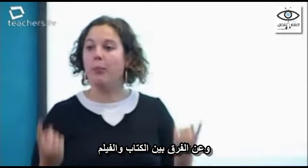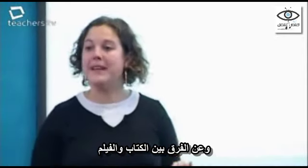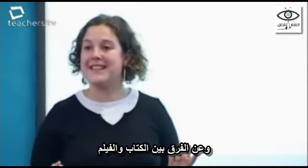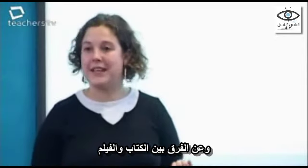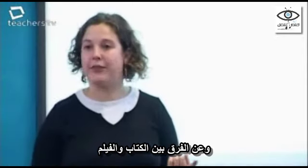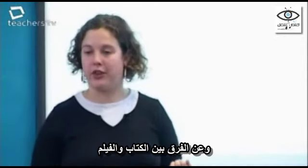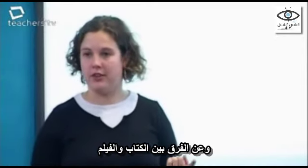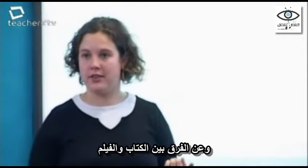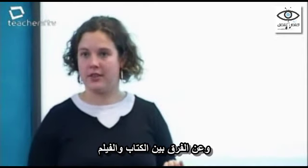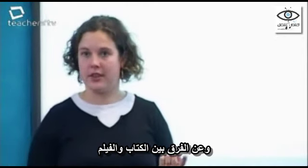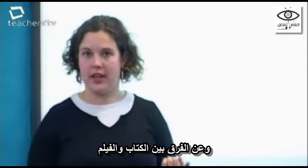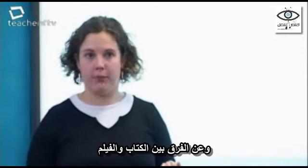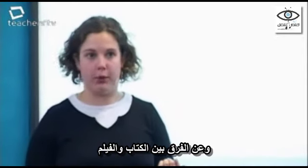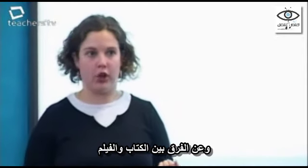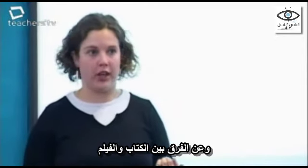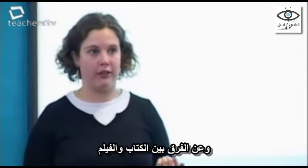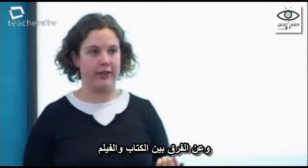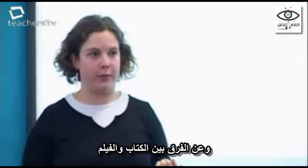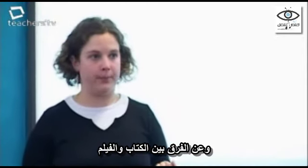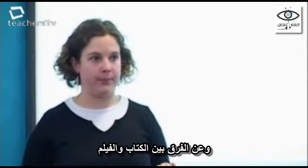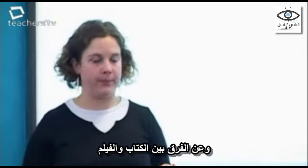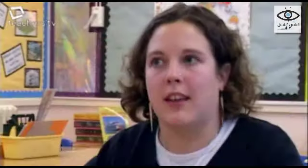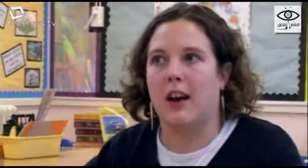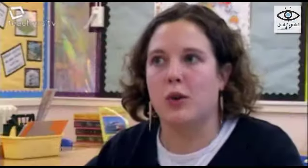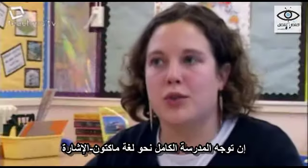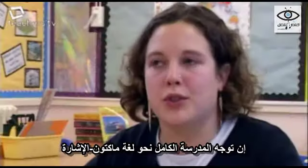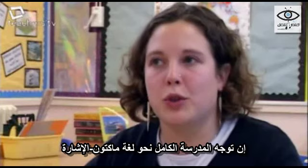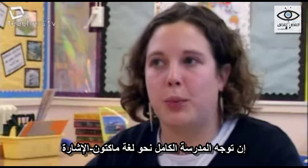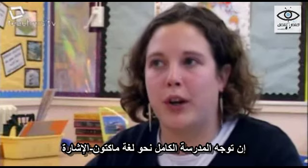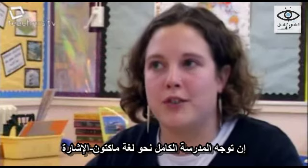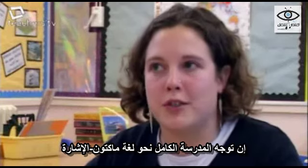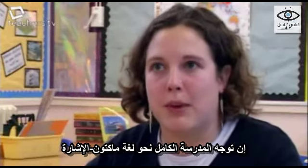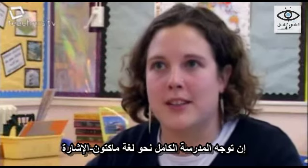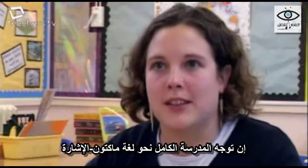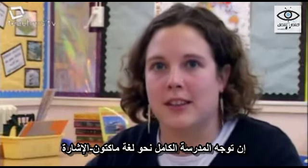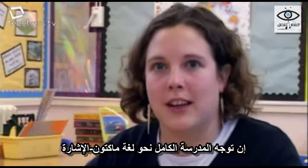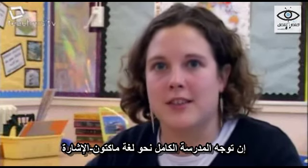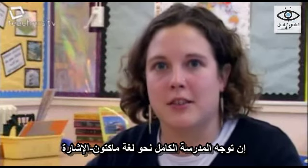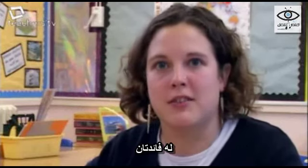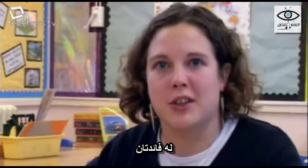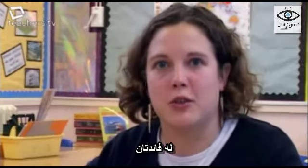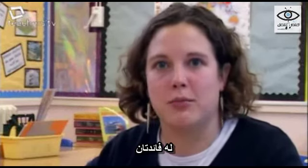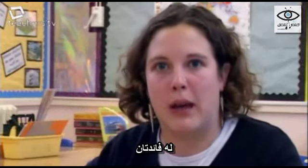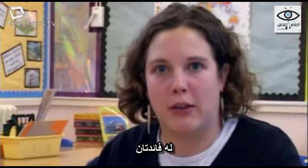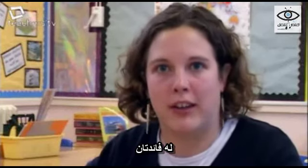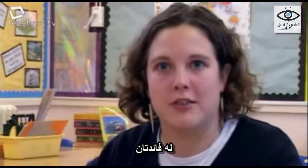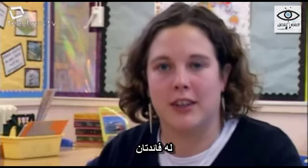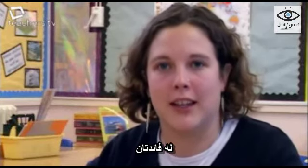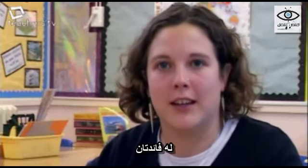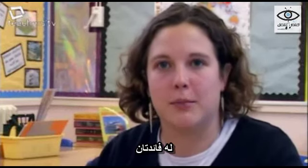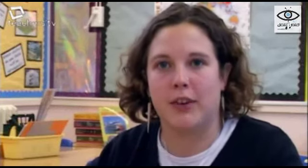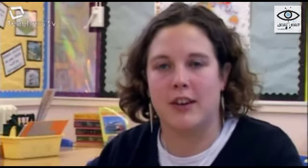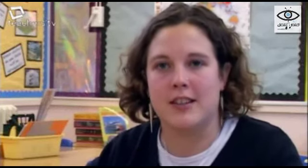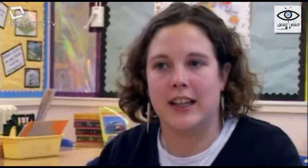what bits are different in the book and the film. I think a whole school approach to Makaton has sort of two benefits really. It